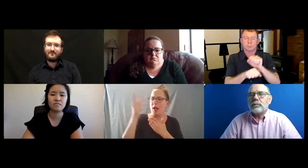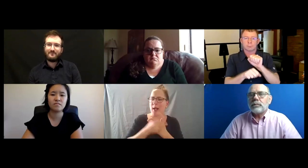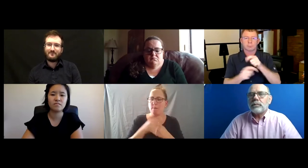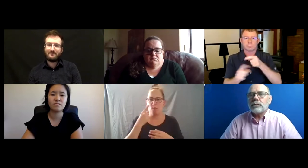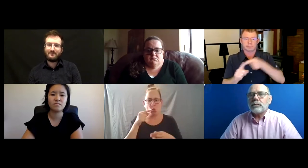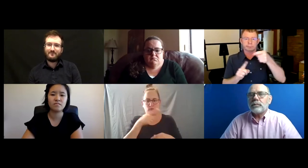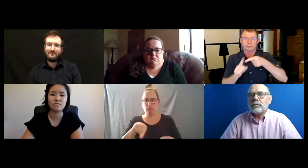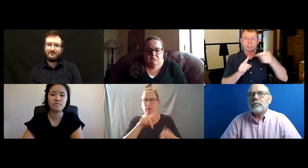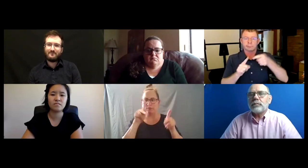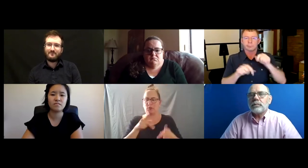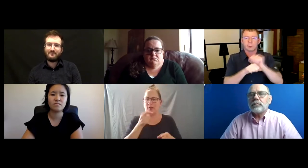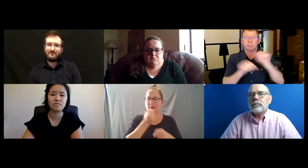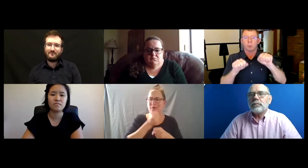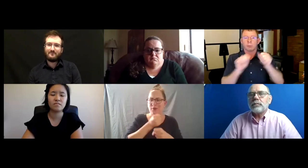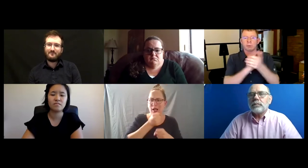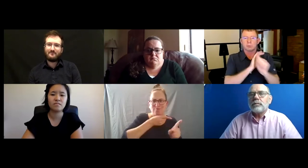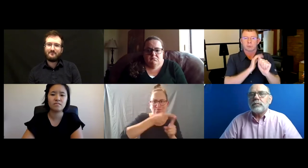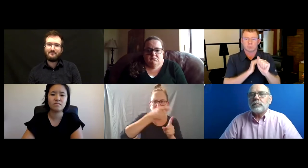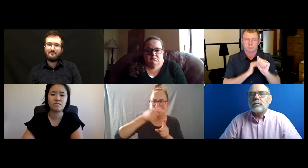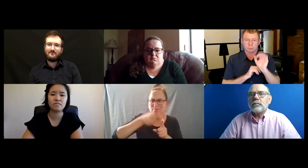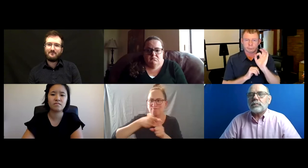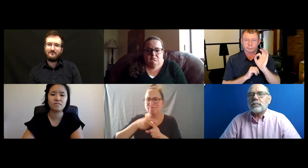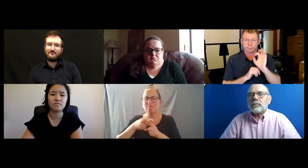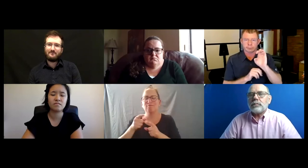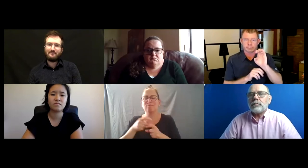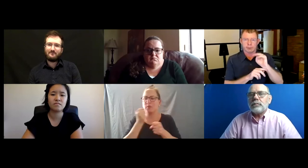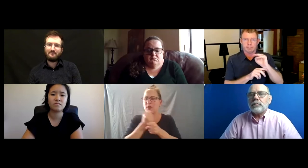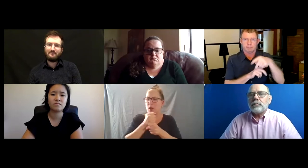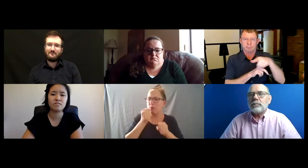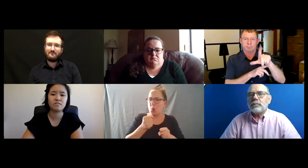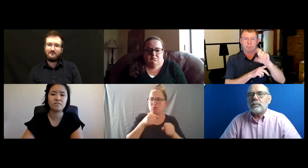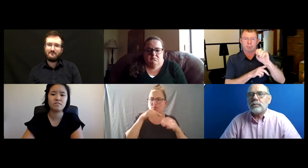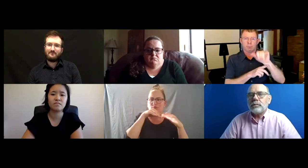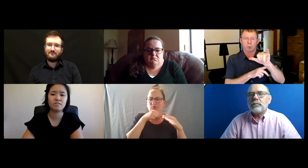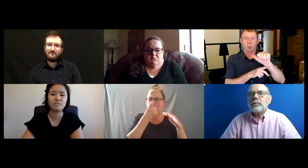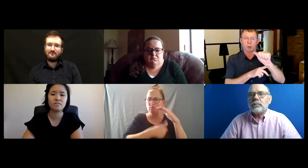curriculum specifically for the employment pathway called